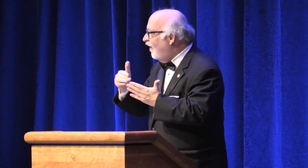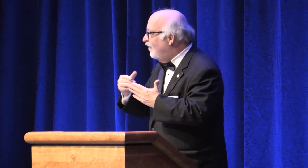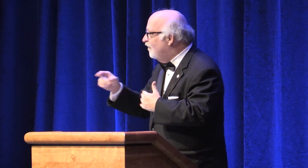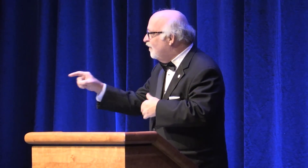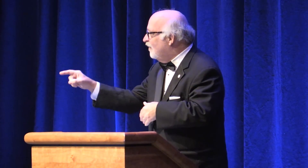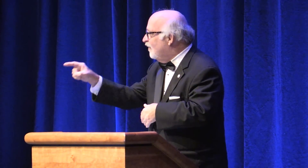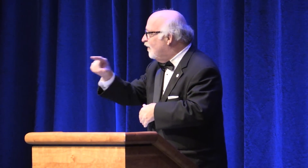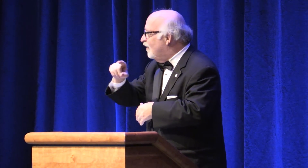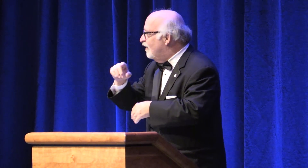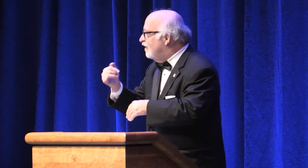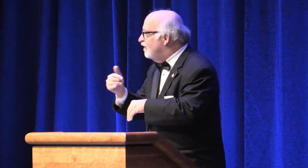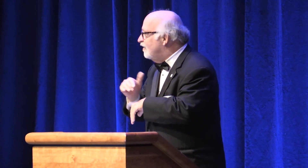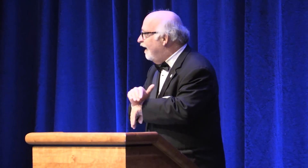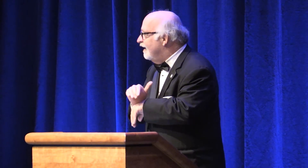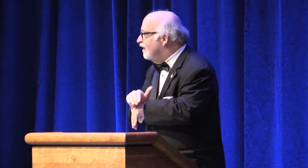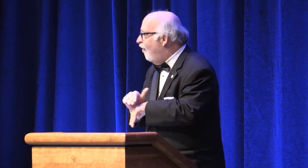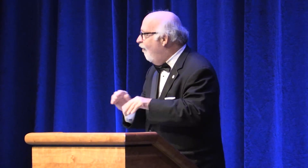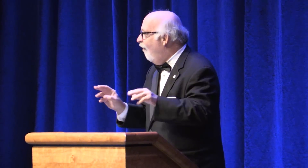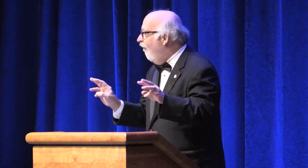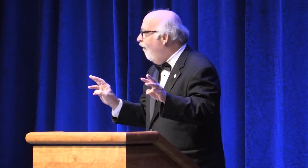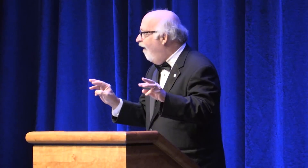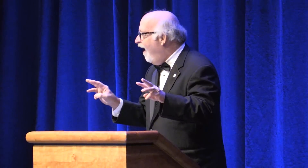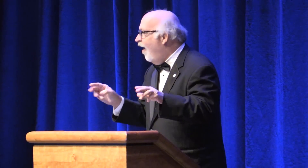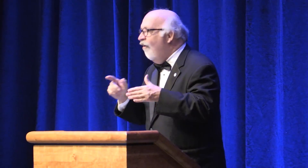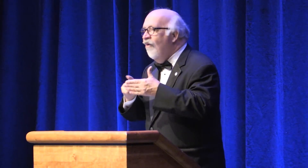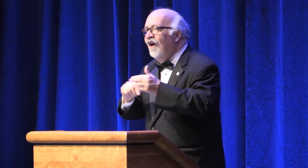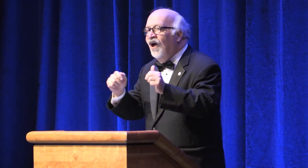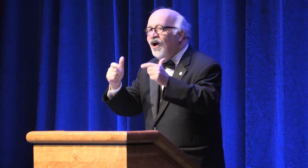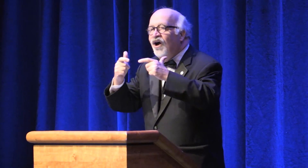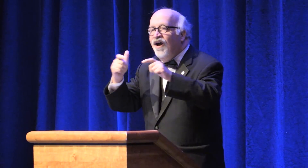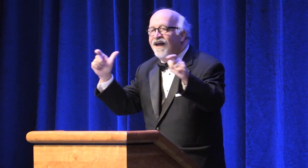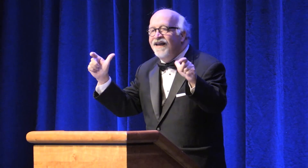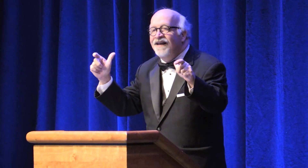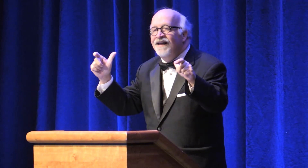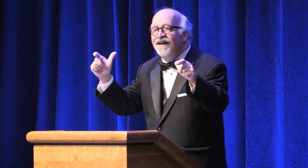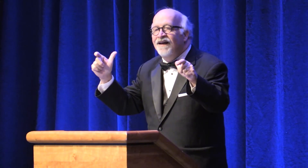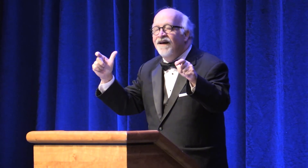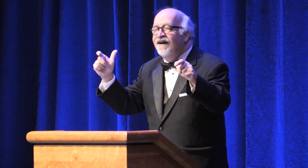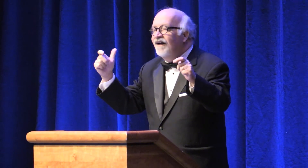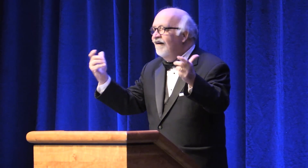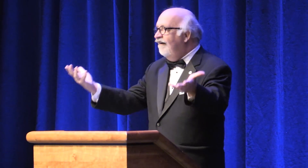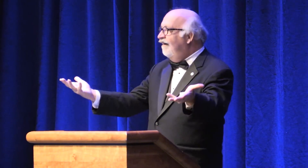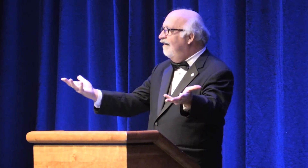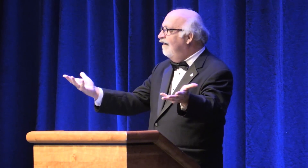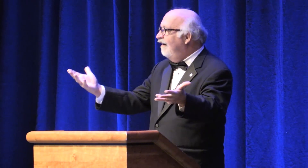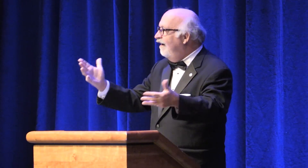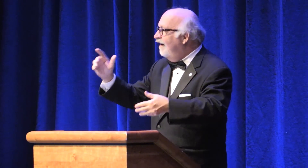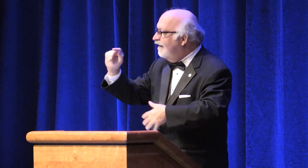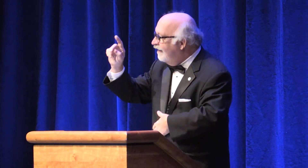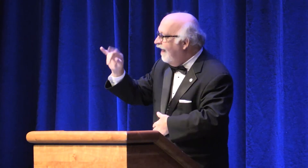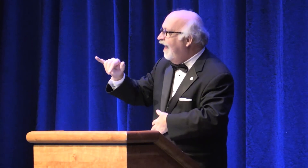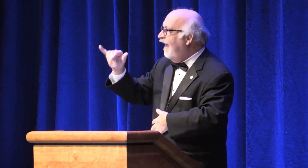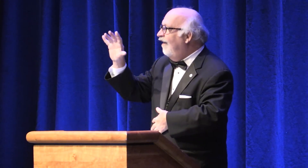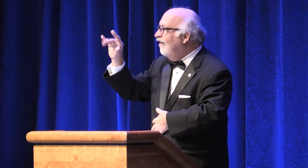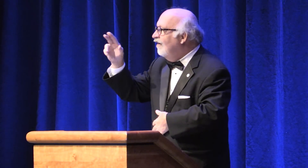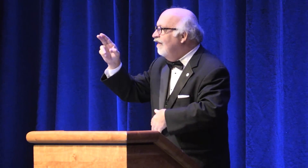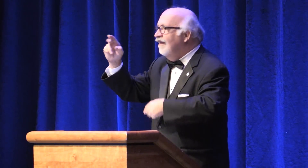wonderful podium. So it's nice to see so many faces here in the room. It is so remarkable to look out and